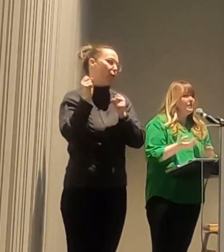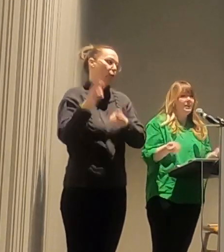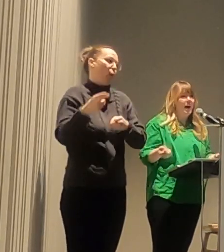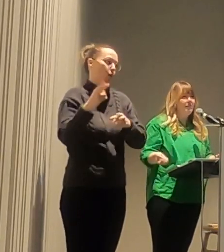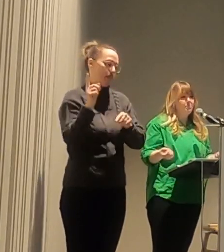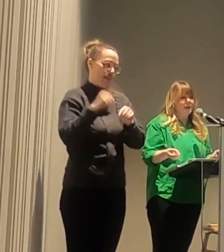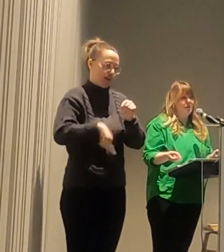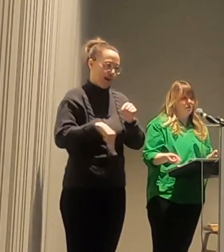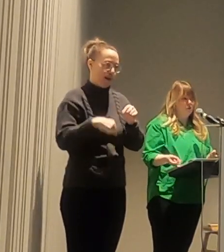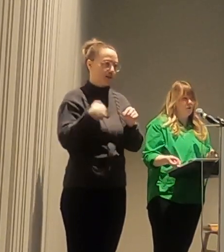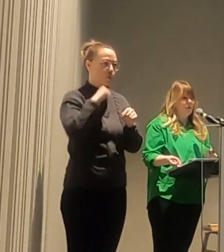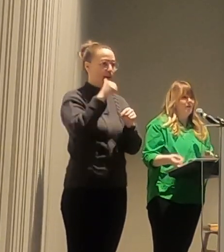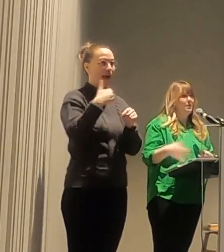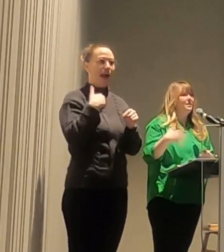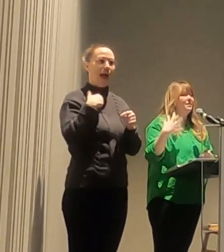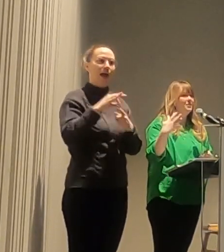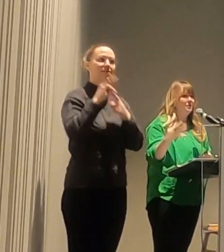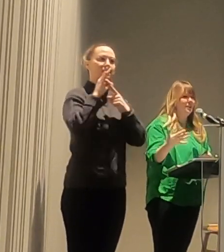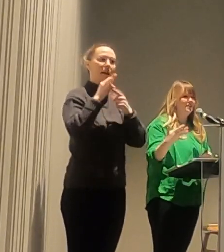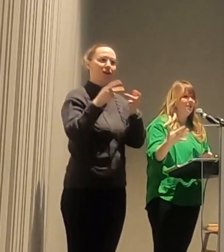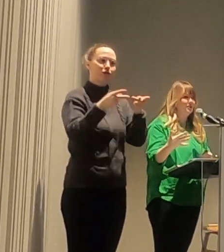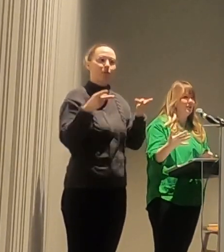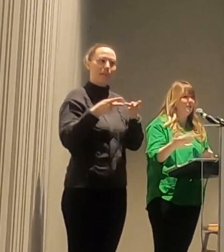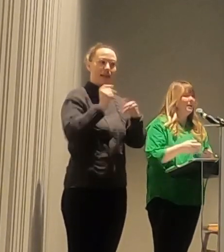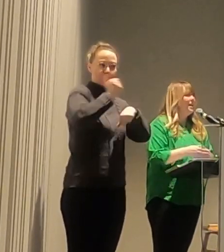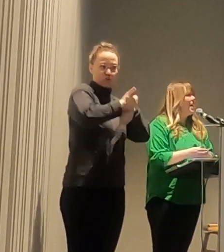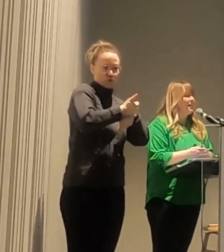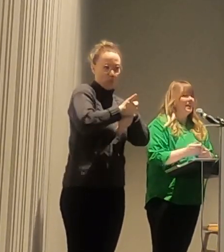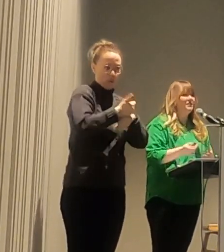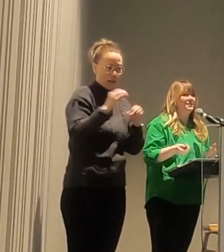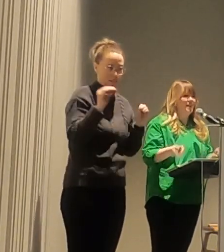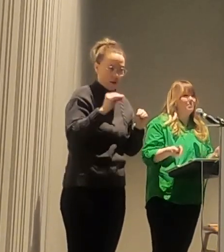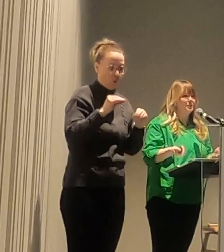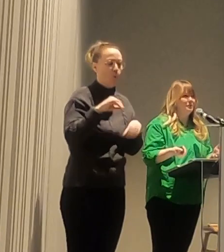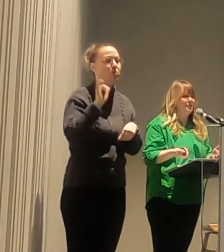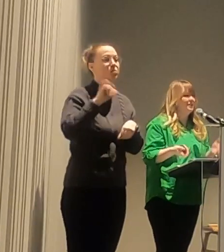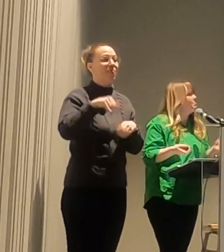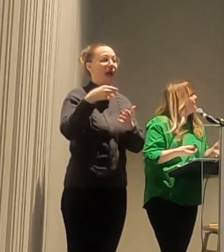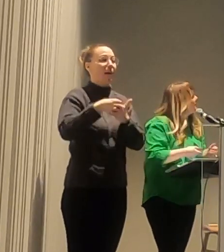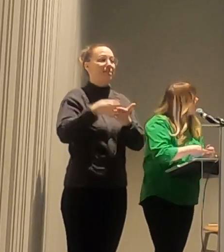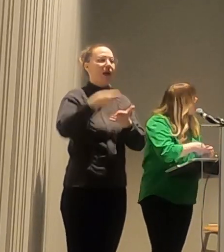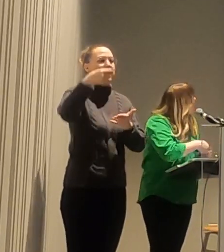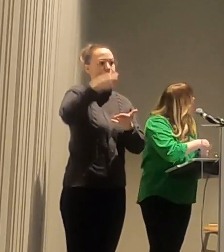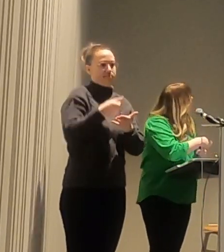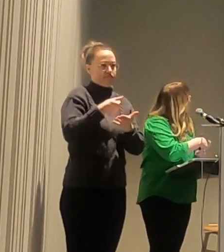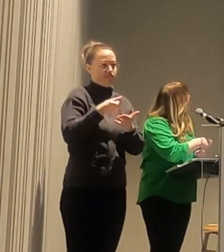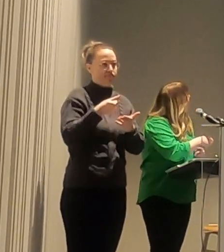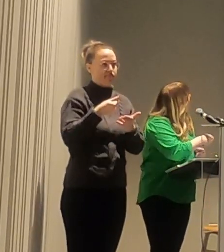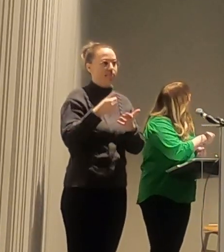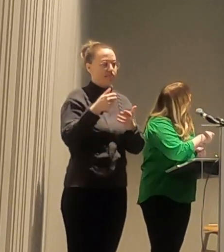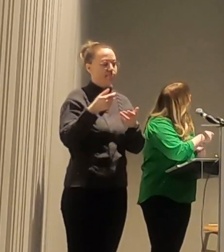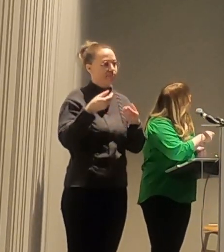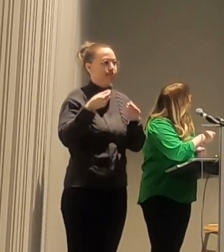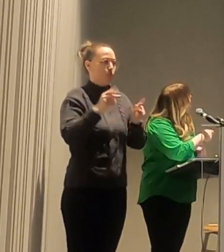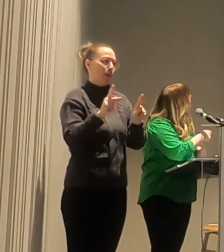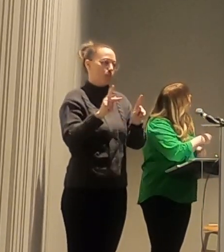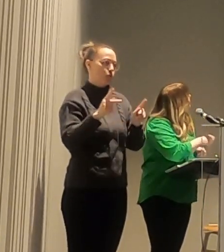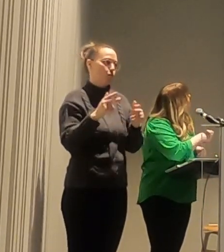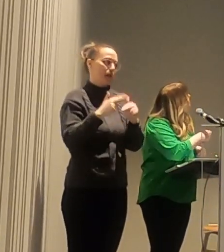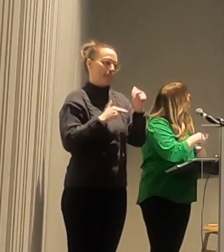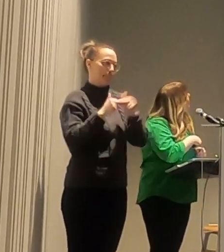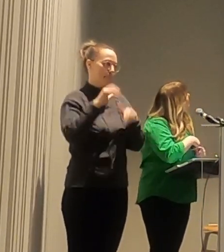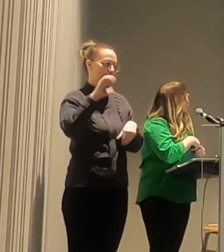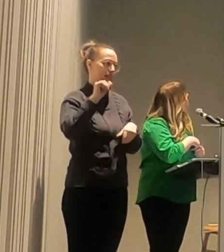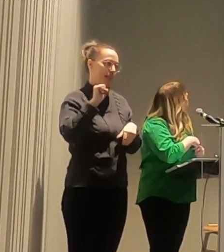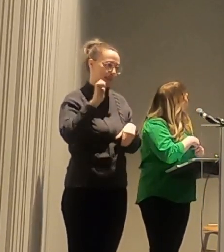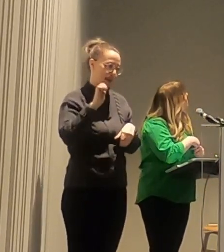So we didn't have a place to show them. So this also gave us the opportunity to build these cases. So on the left here is